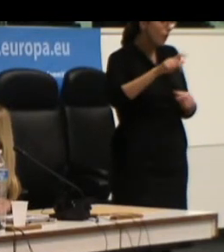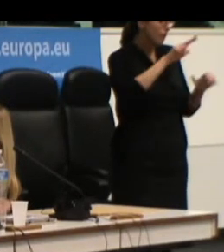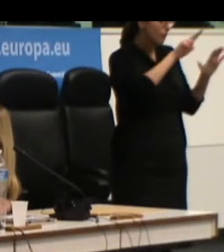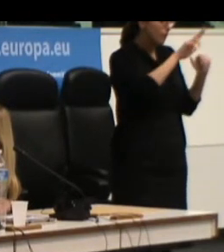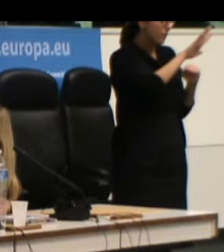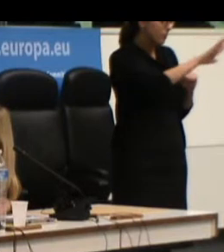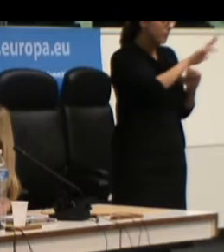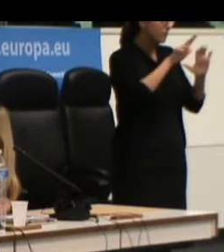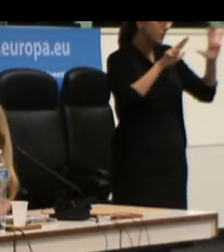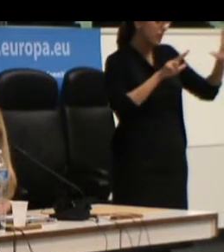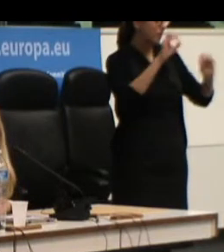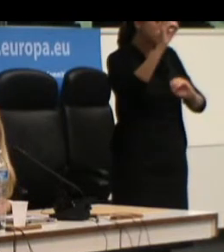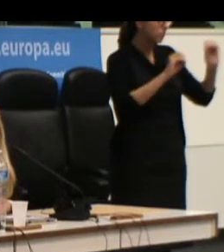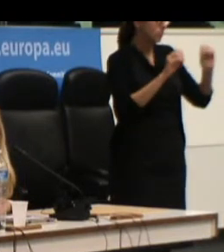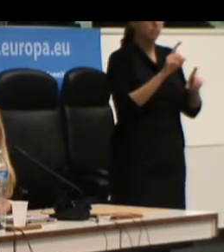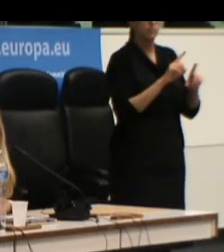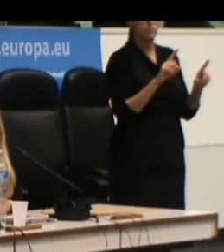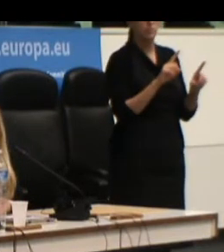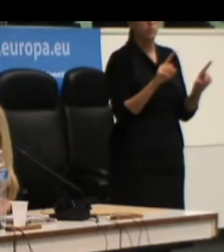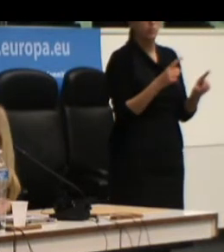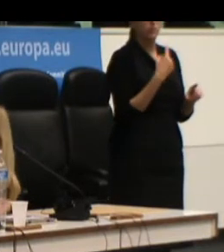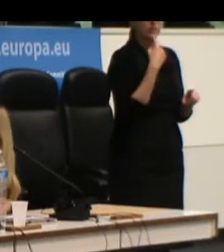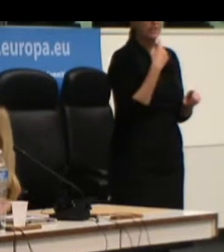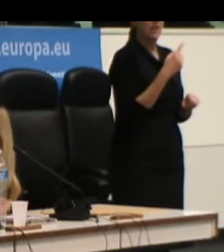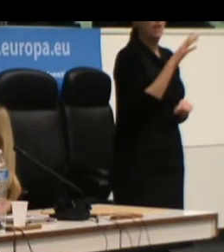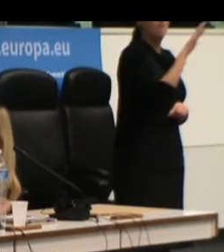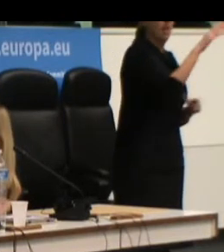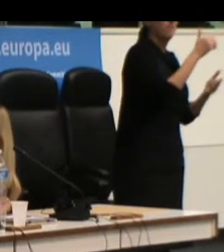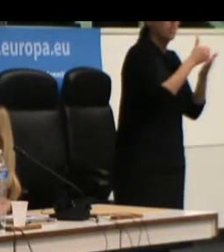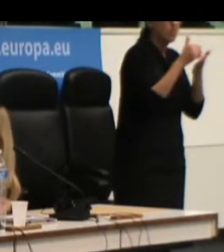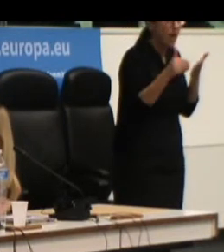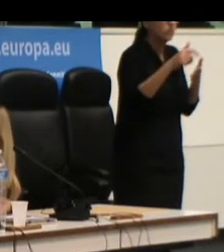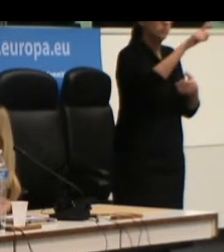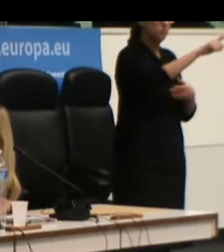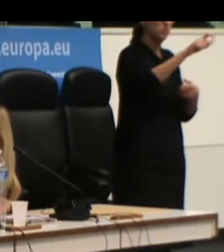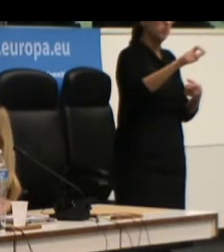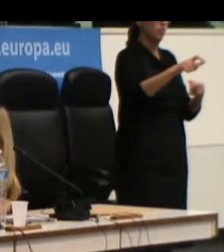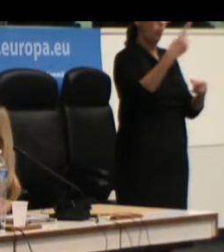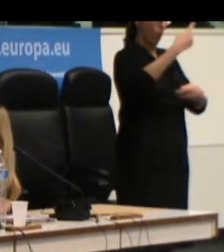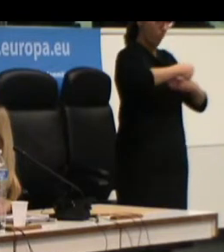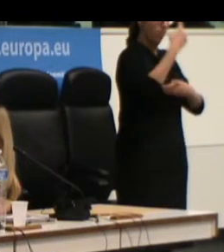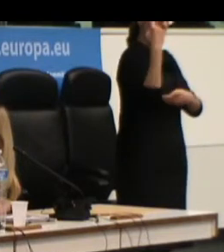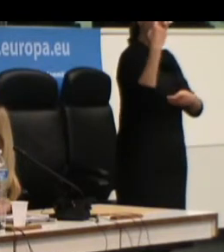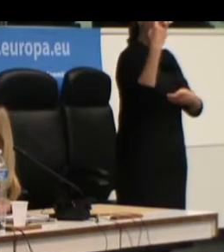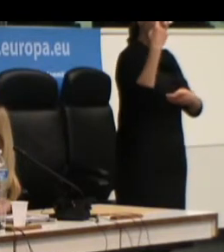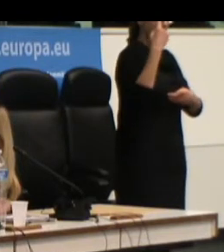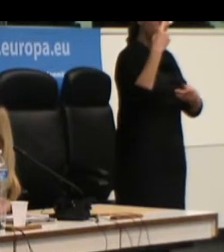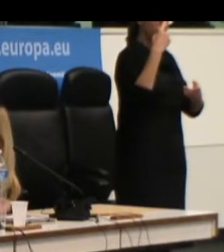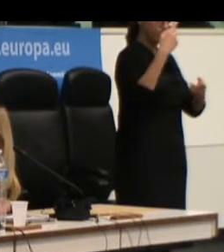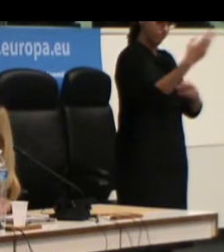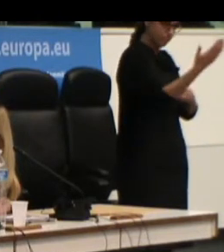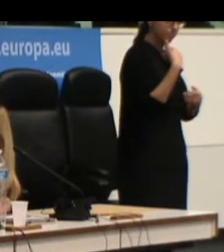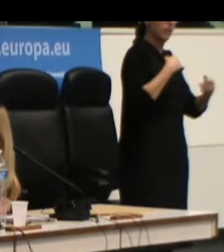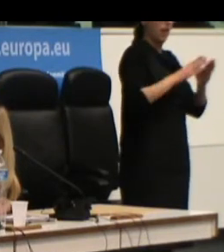it's not kind of 5 increased to 10. We're now getting around 5,000 people in the library in one day, which is